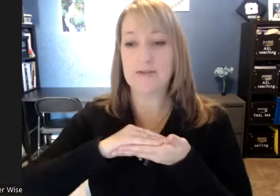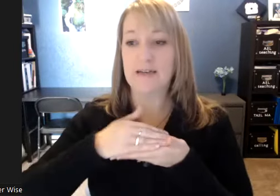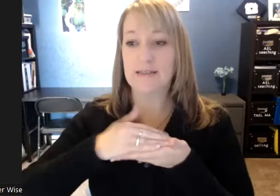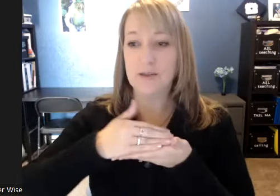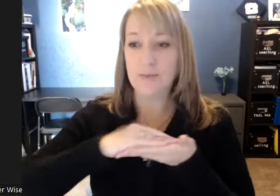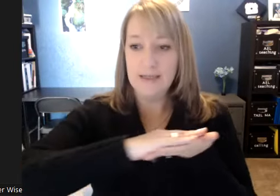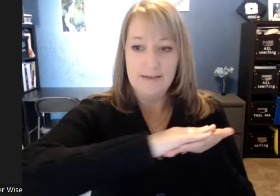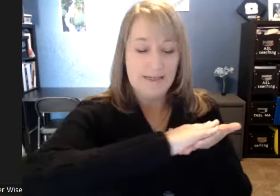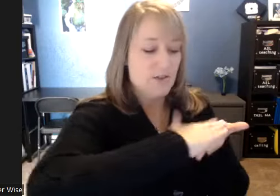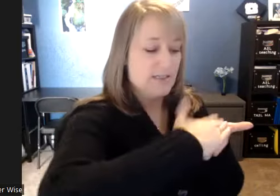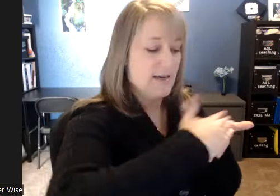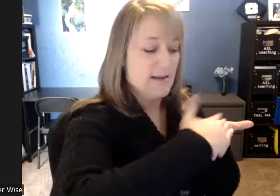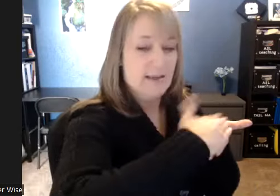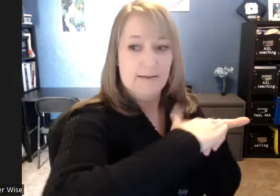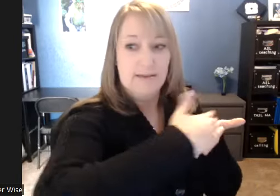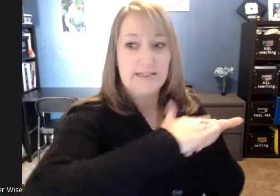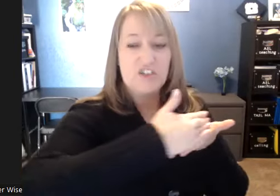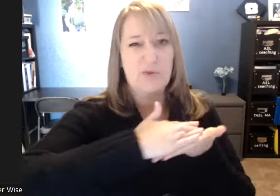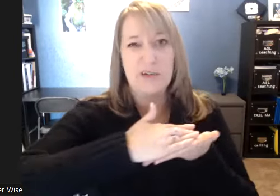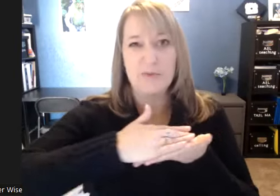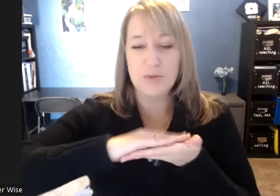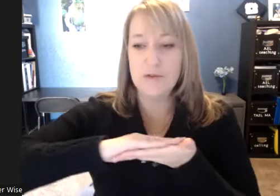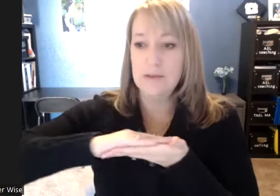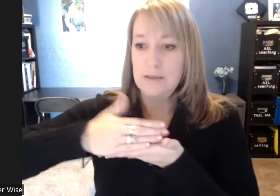out a little bit as you're signing it. It's just more comfortable.